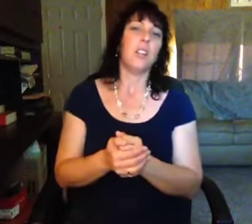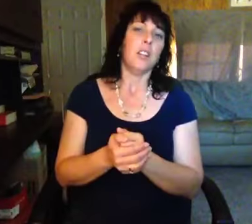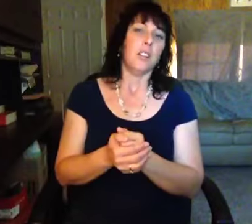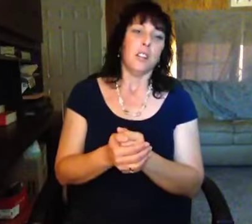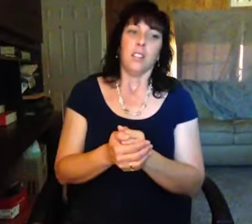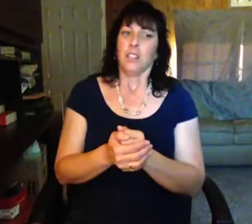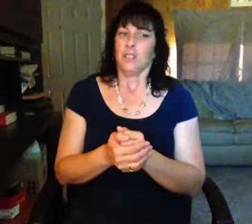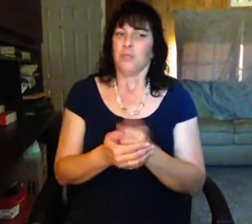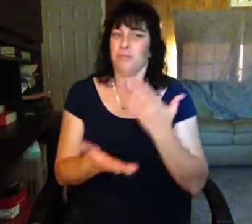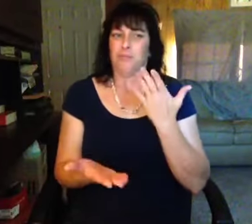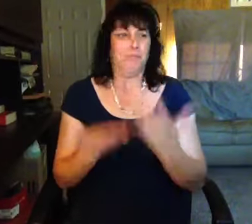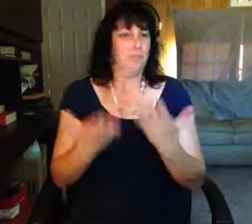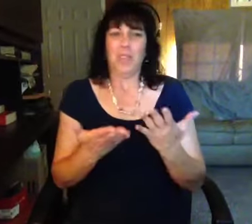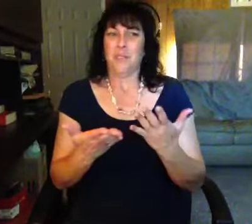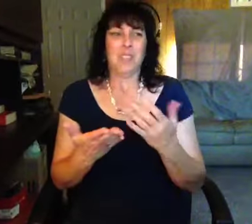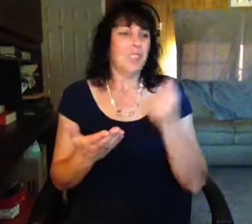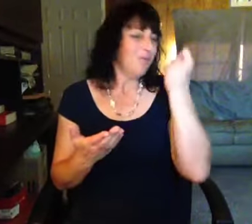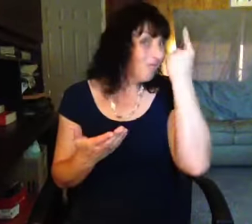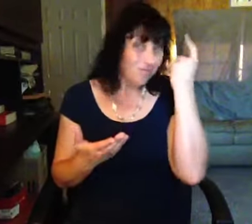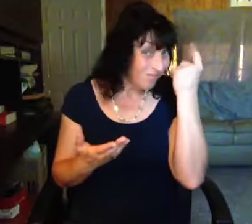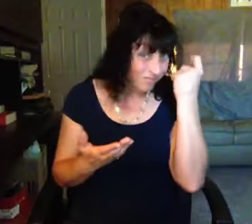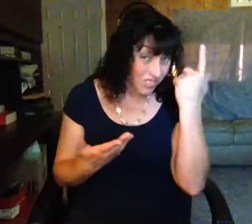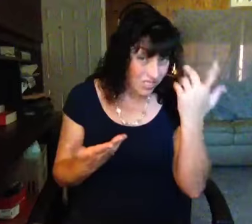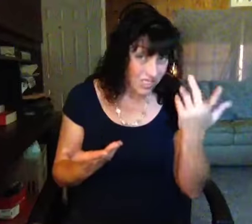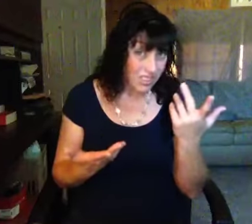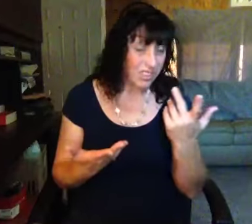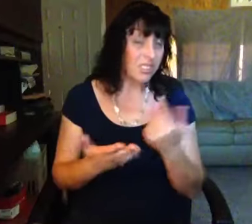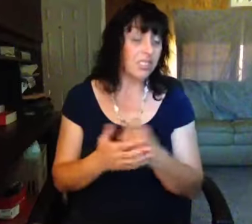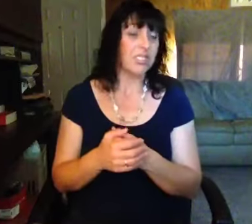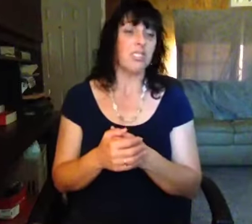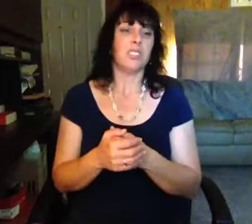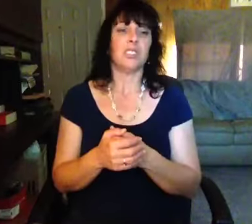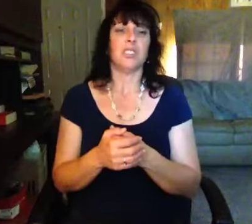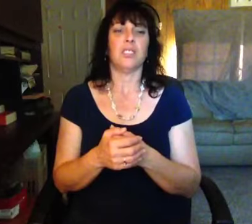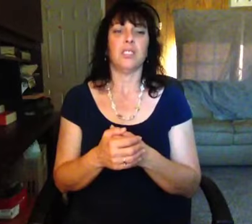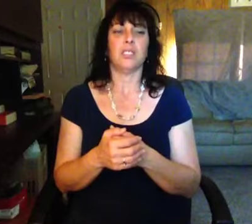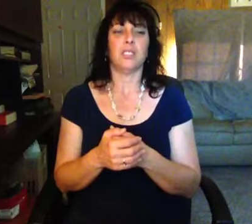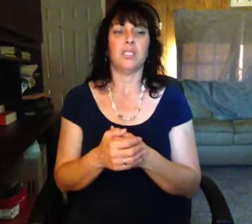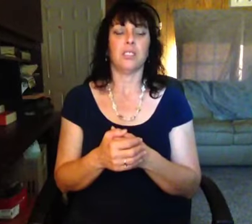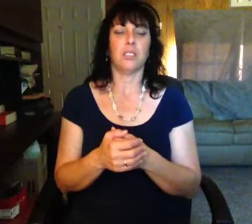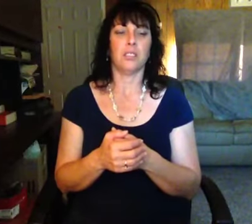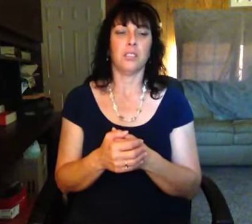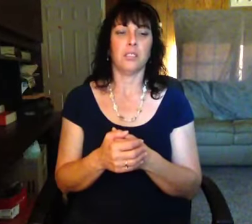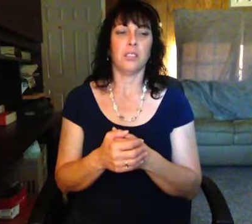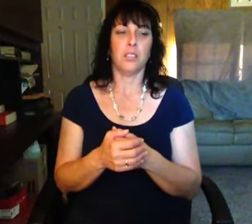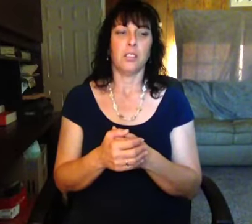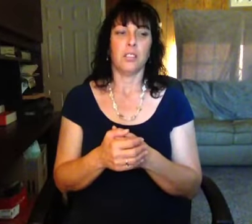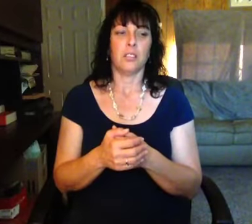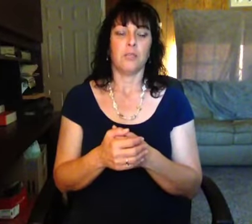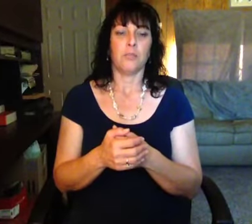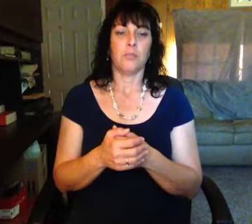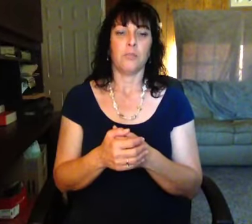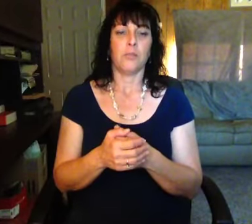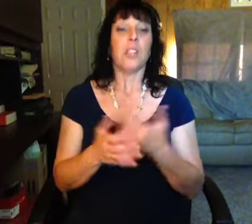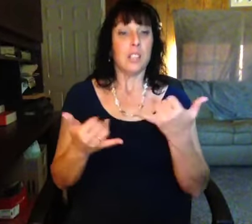did it wrong, 5 or 10 times, how do they know that they really have, you may have learned something wrong.